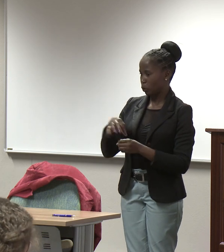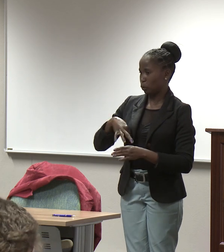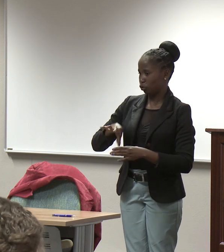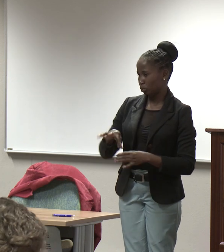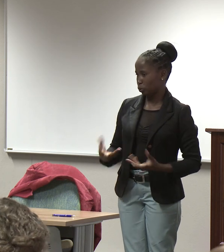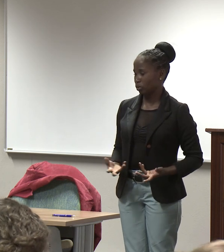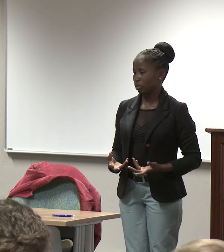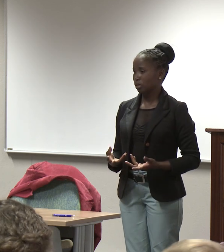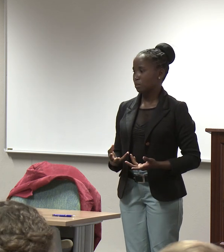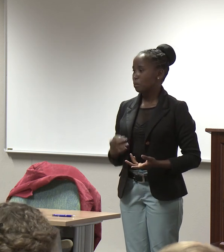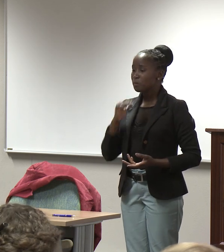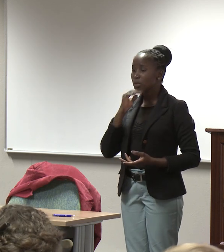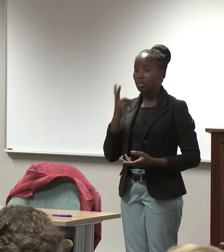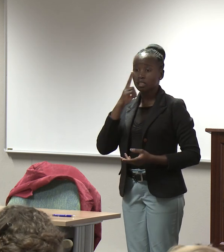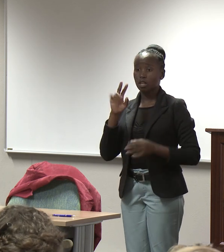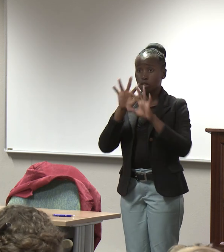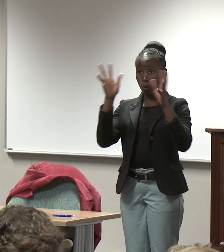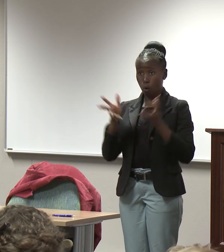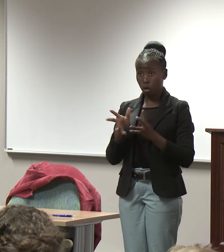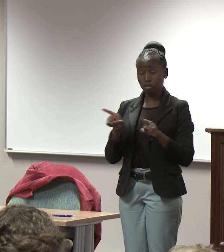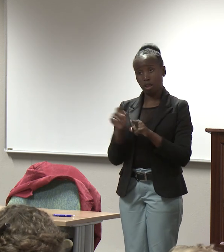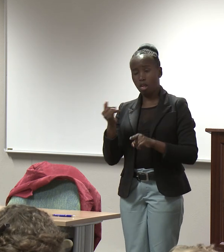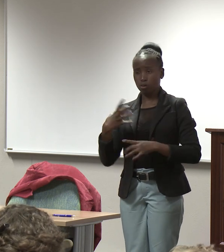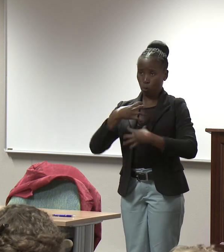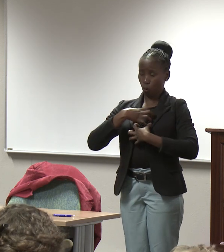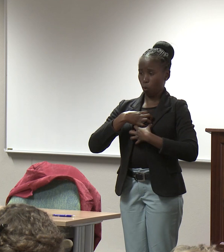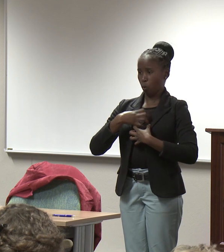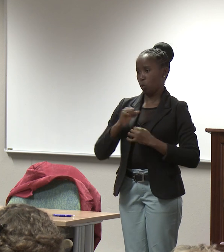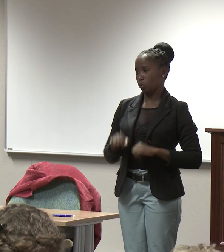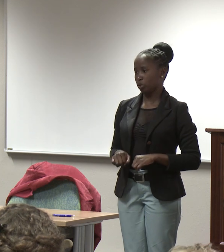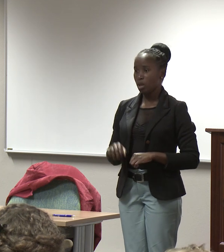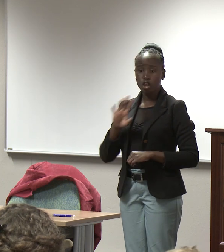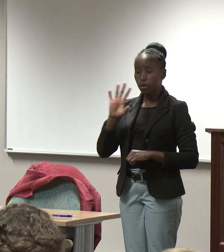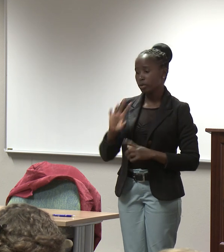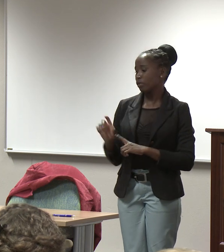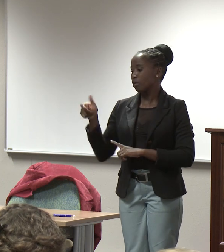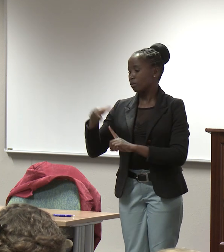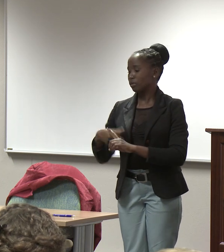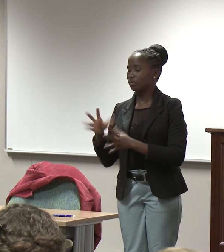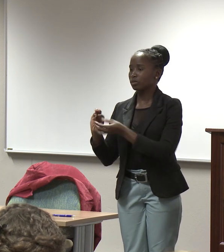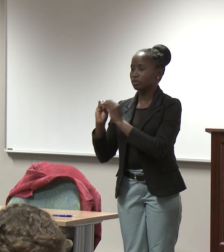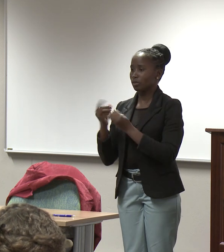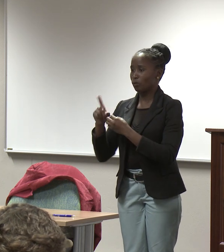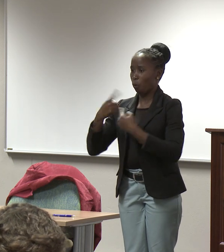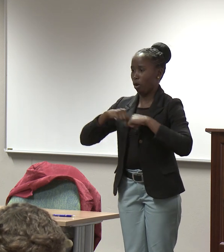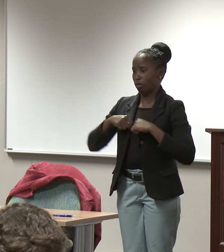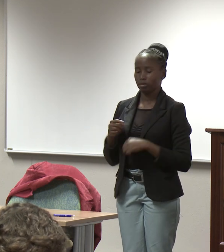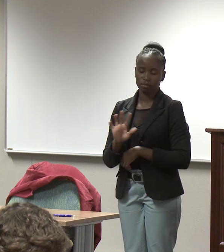world as their own future, not as the future that was done by someone, as in colonial times, so to say,